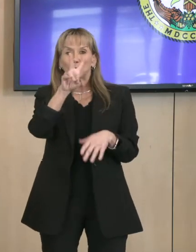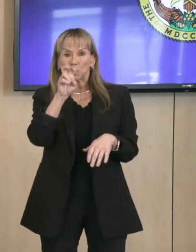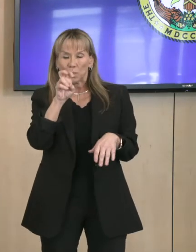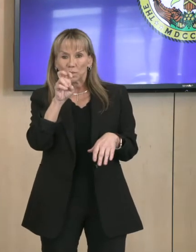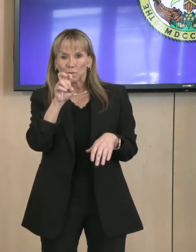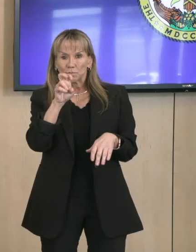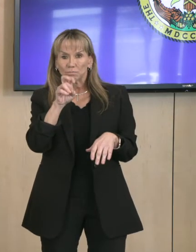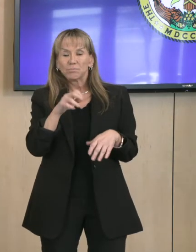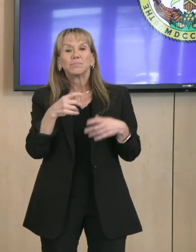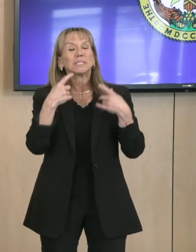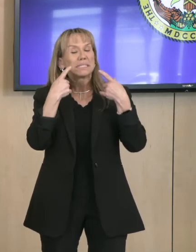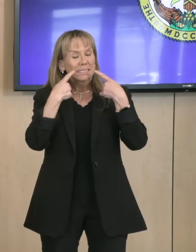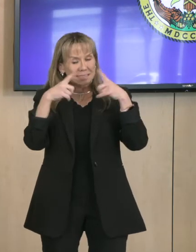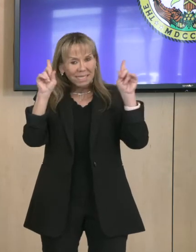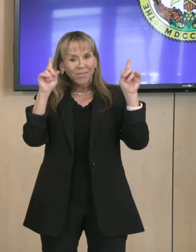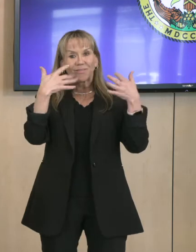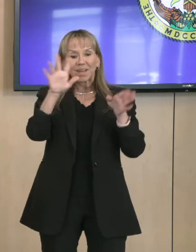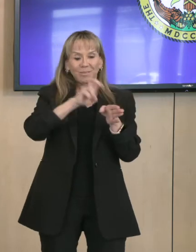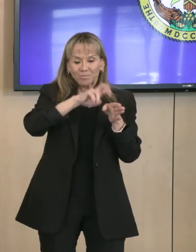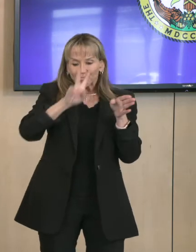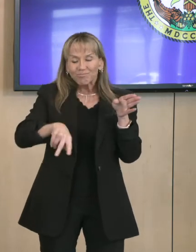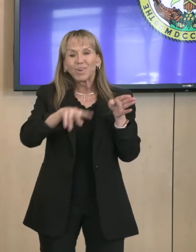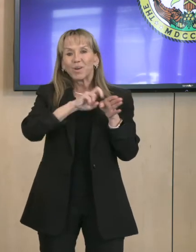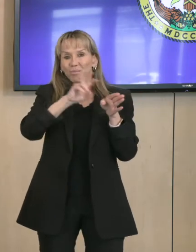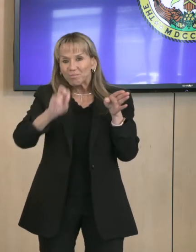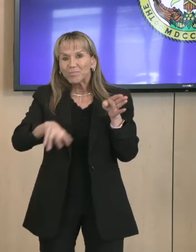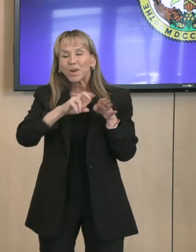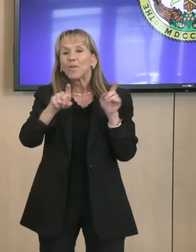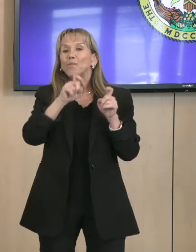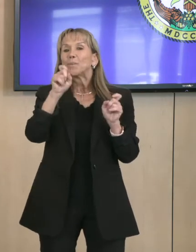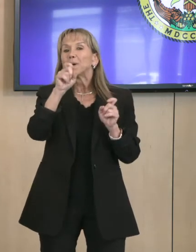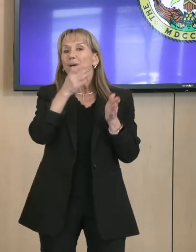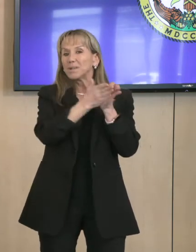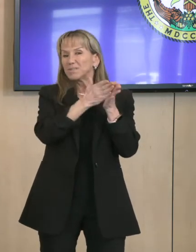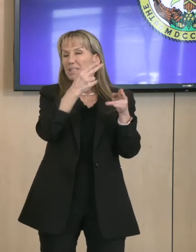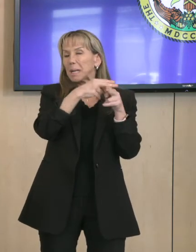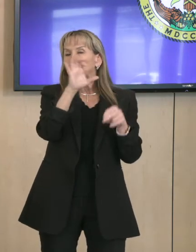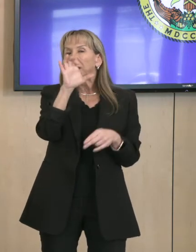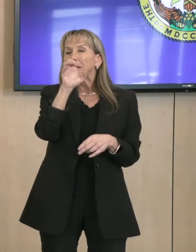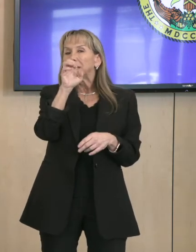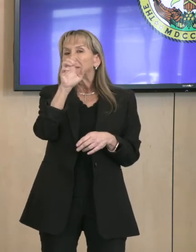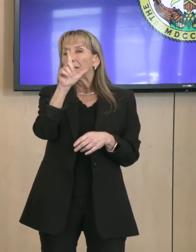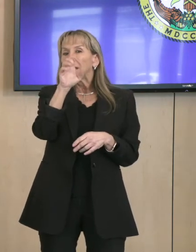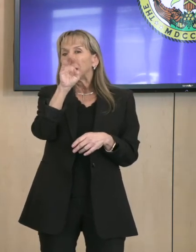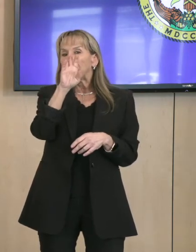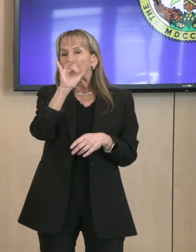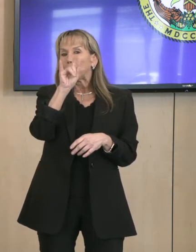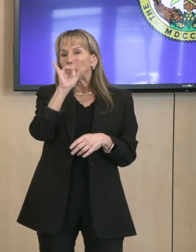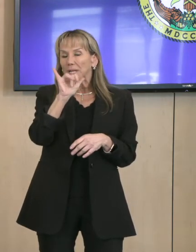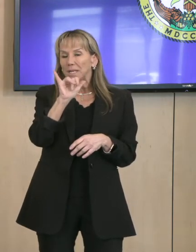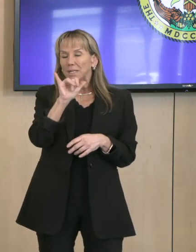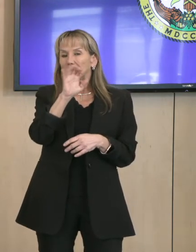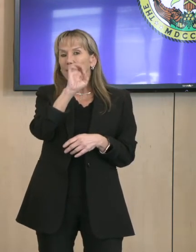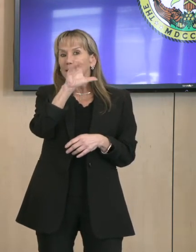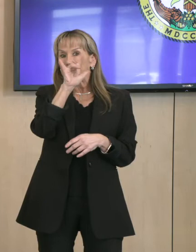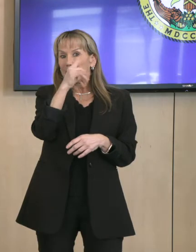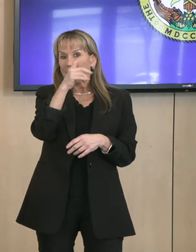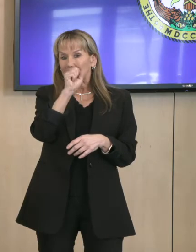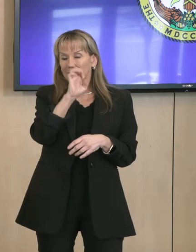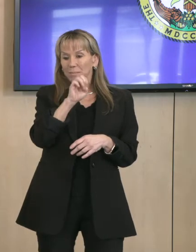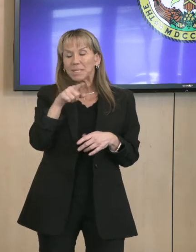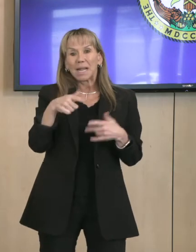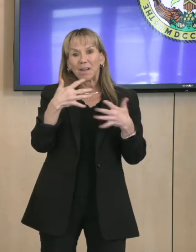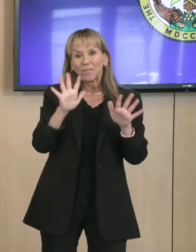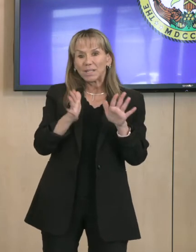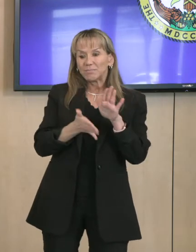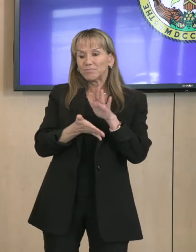passengers successfully disembarked yesterday from the Celebrity Eclipse to transit out of San Diego County to their